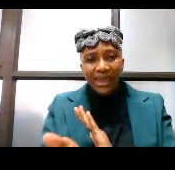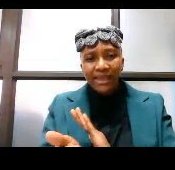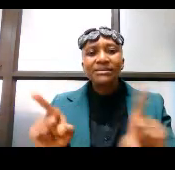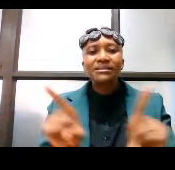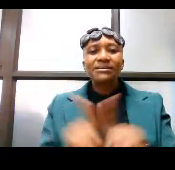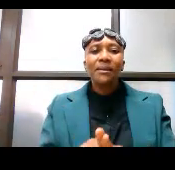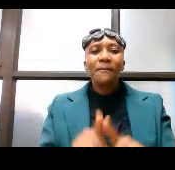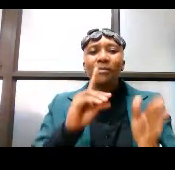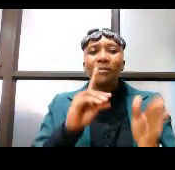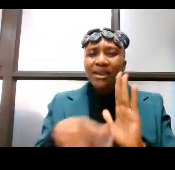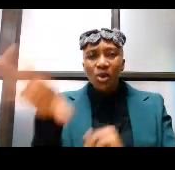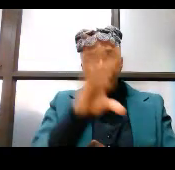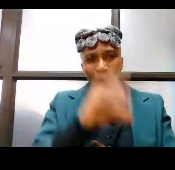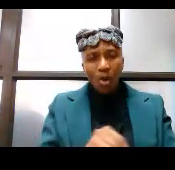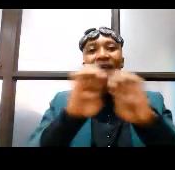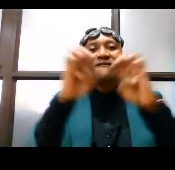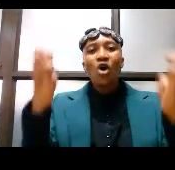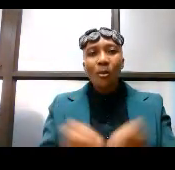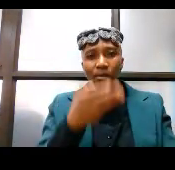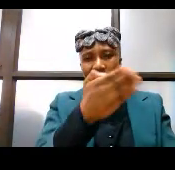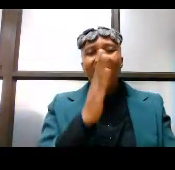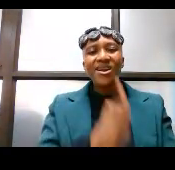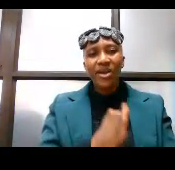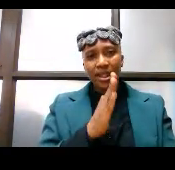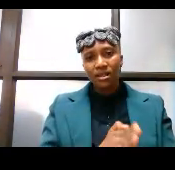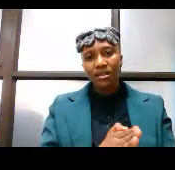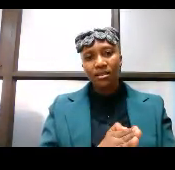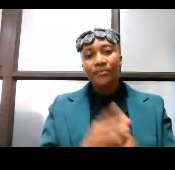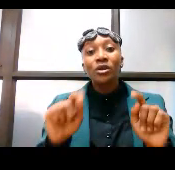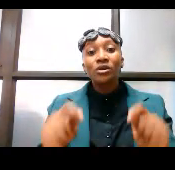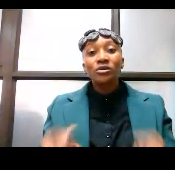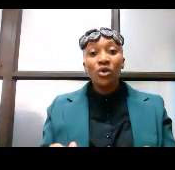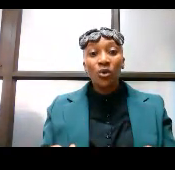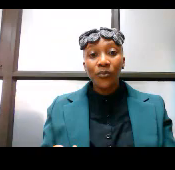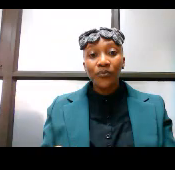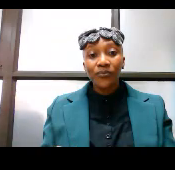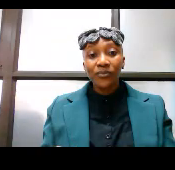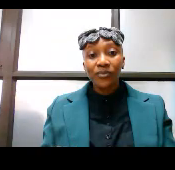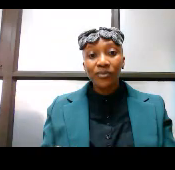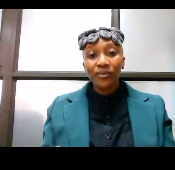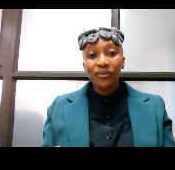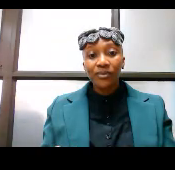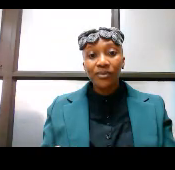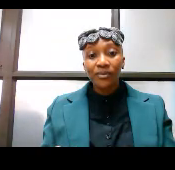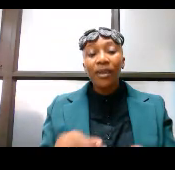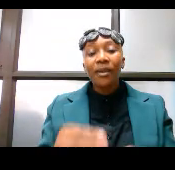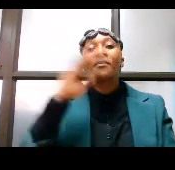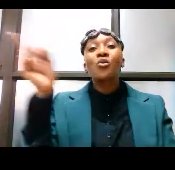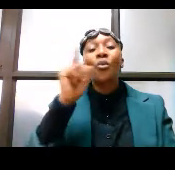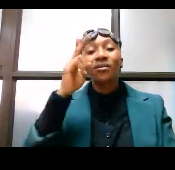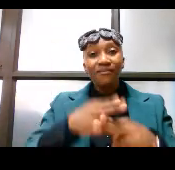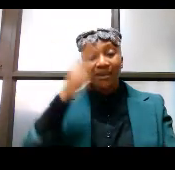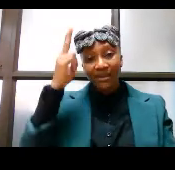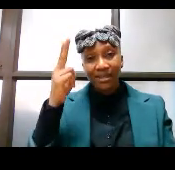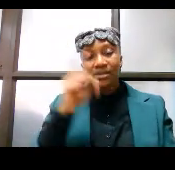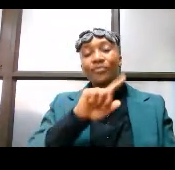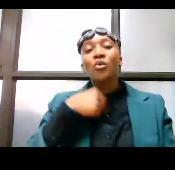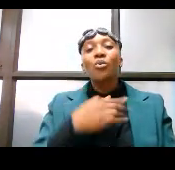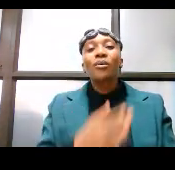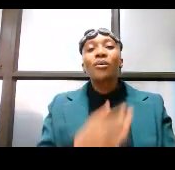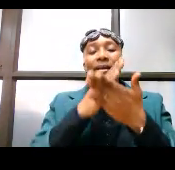real. In the end, this is what it's about. We want to help our learners to